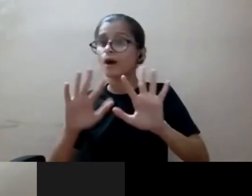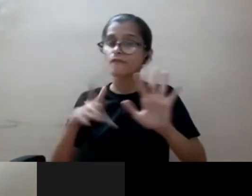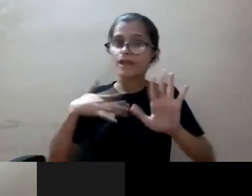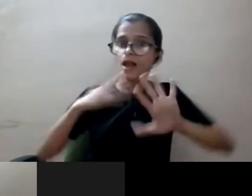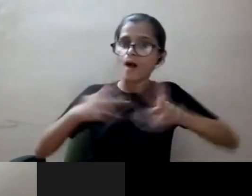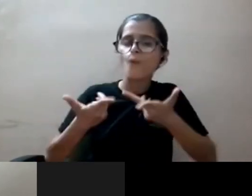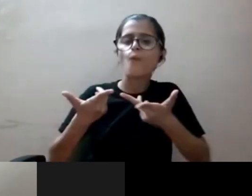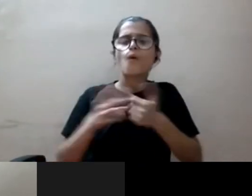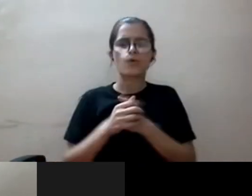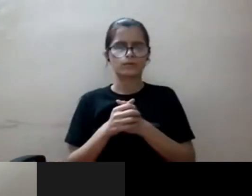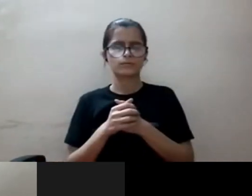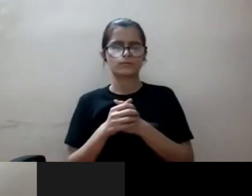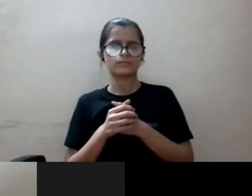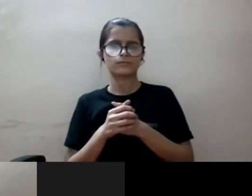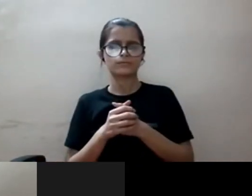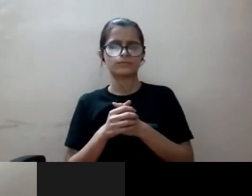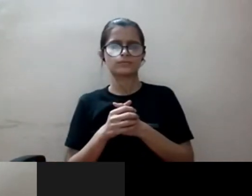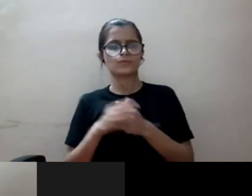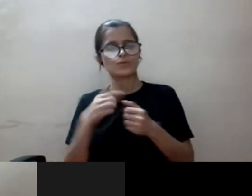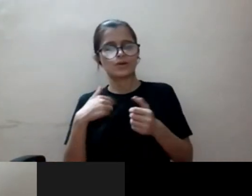I guess the answer is you can do both.